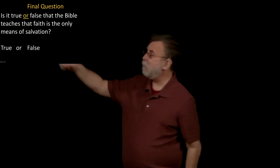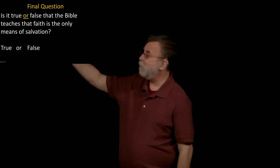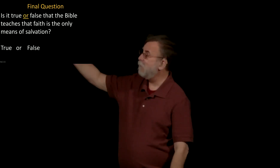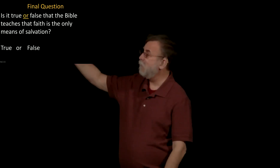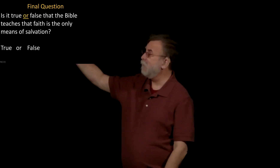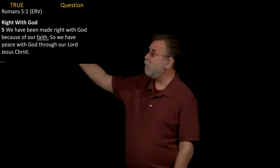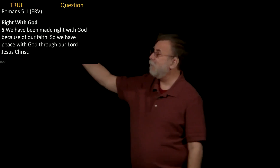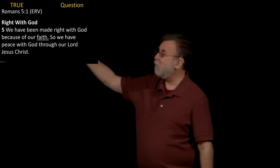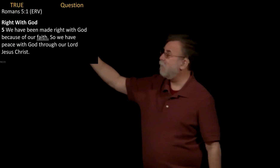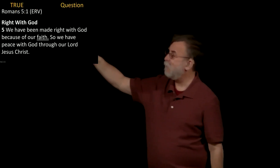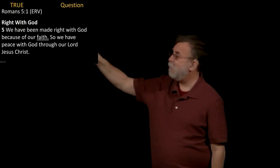the answer.